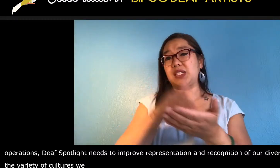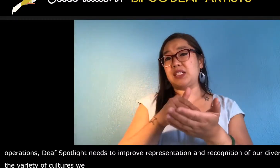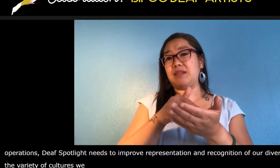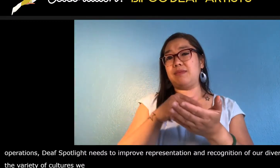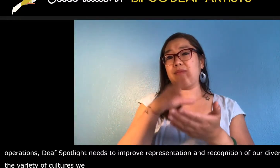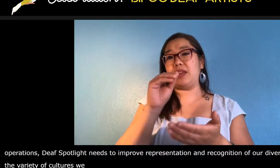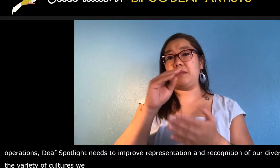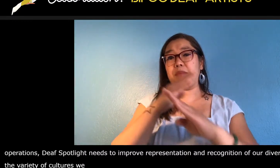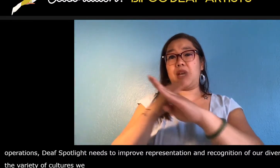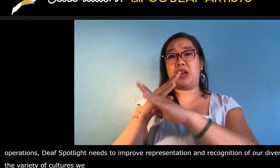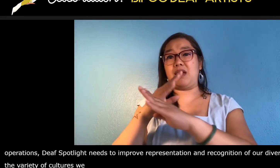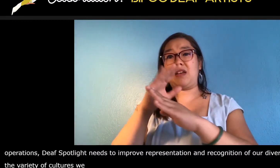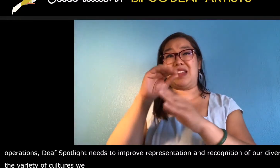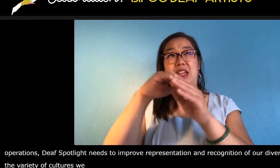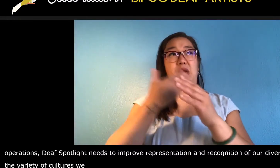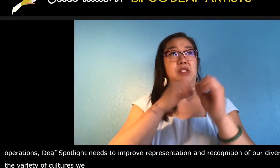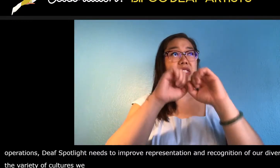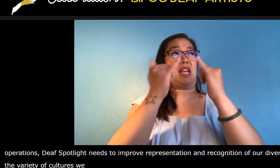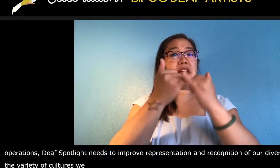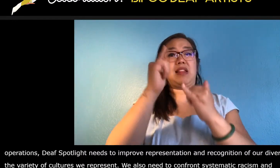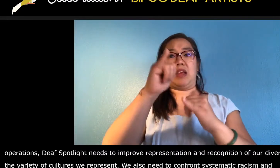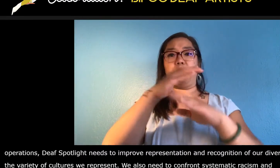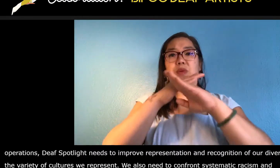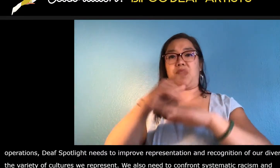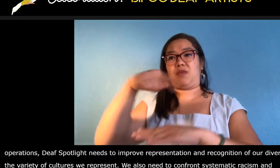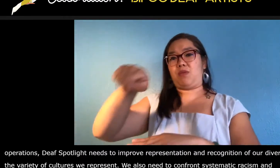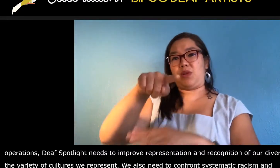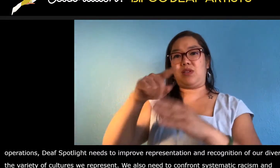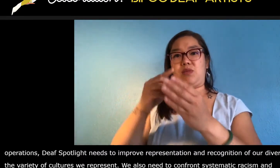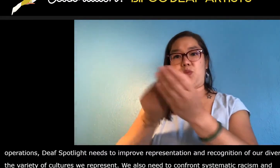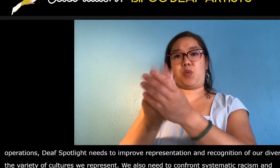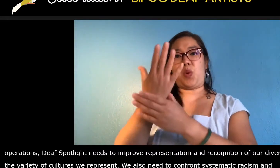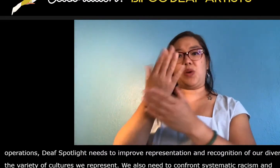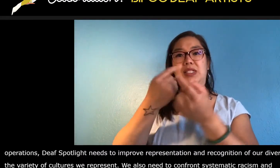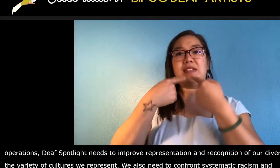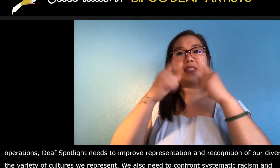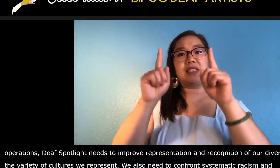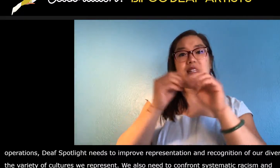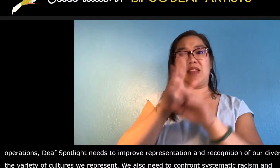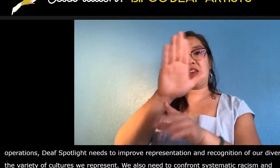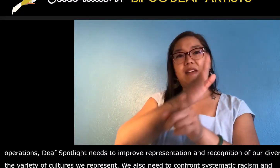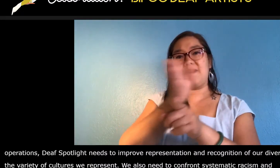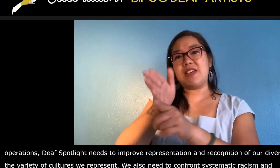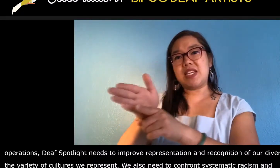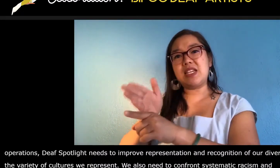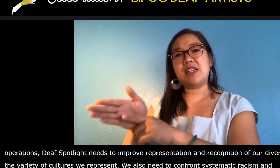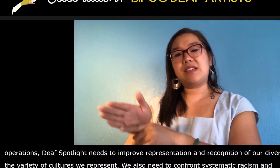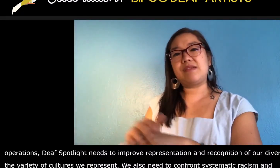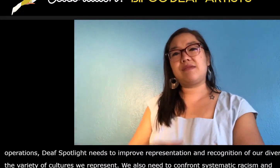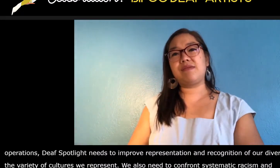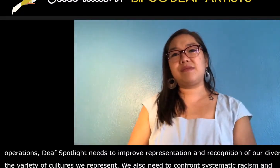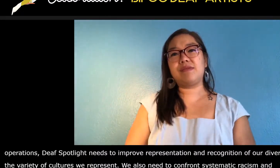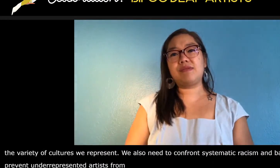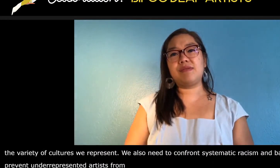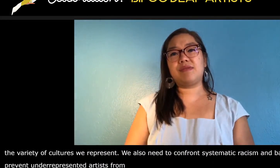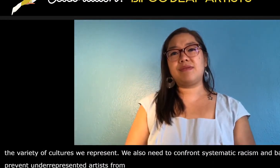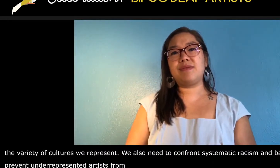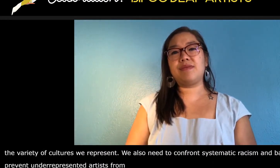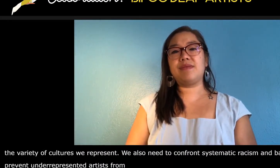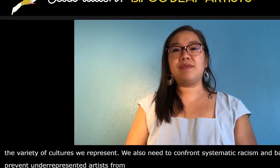We also need to confront systematic racism and barriers within society that prevent underrepresented artists from